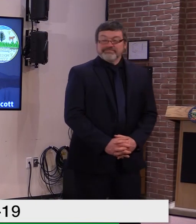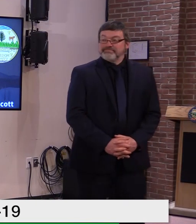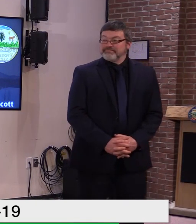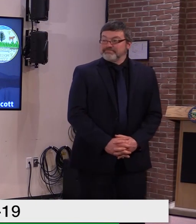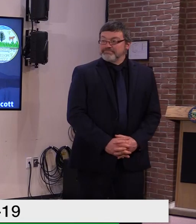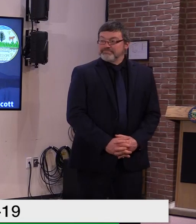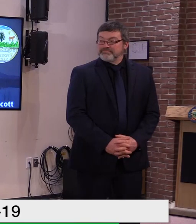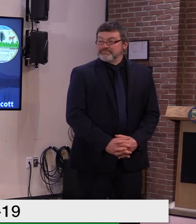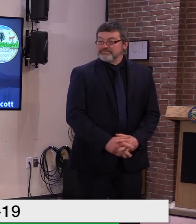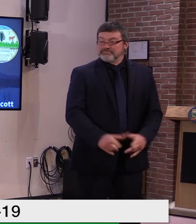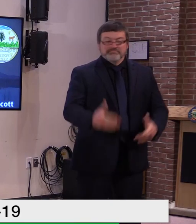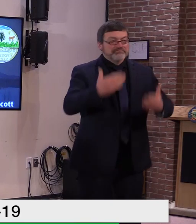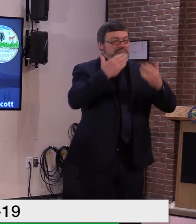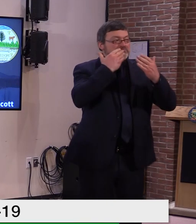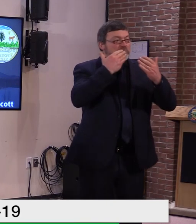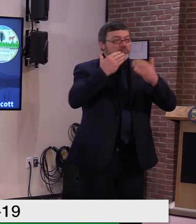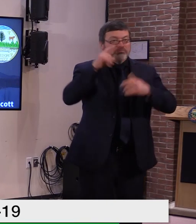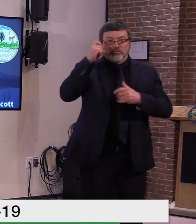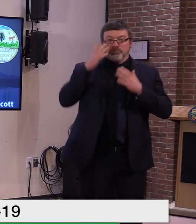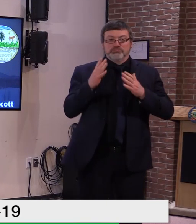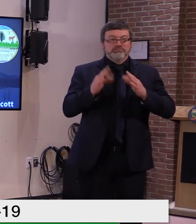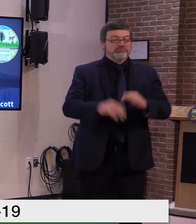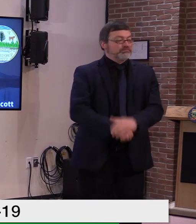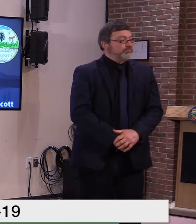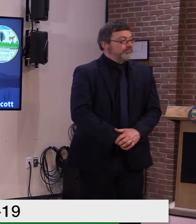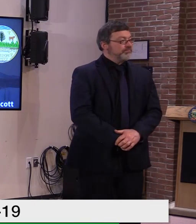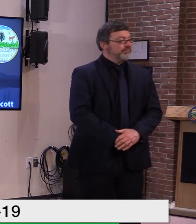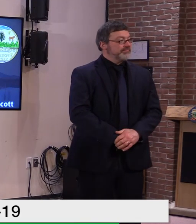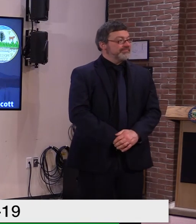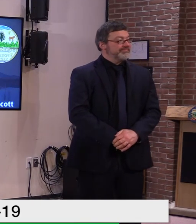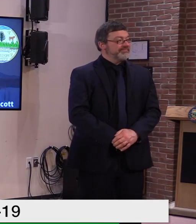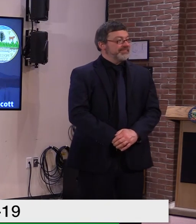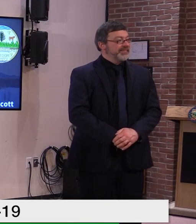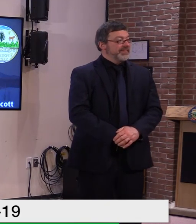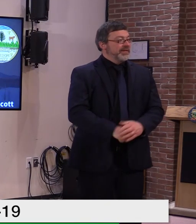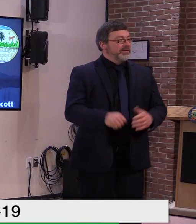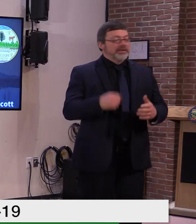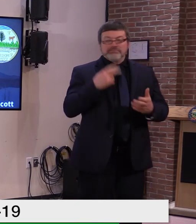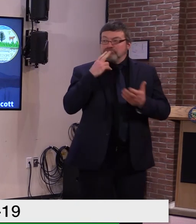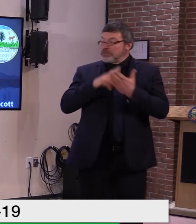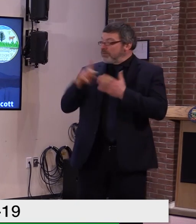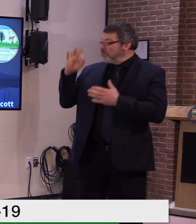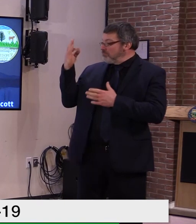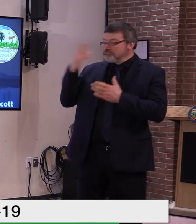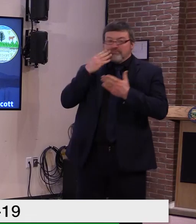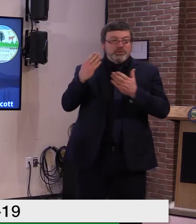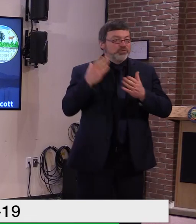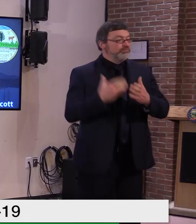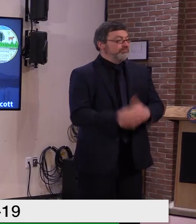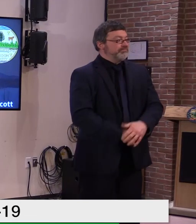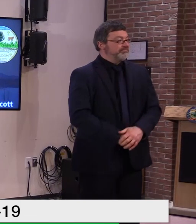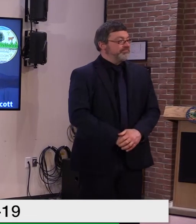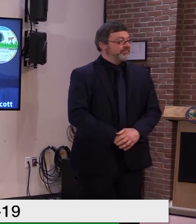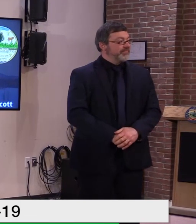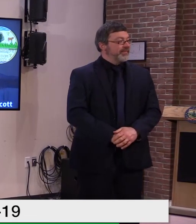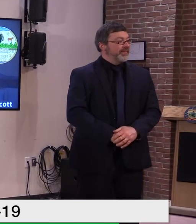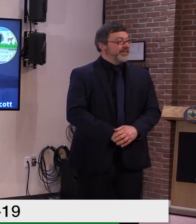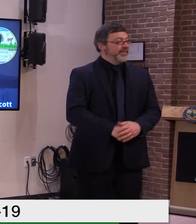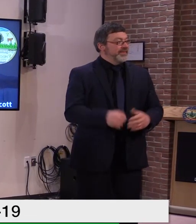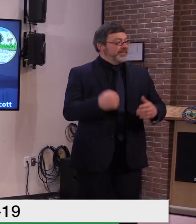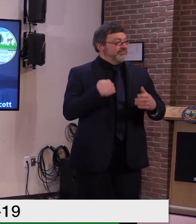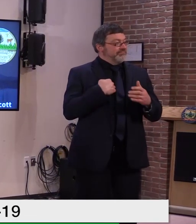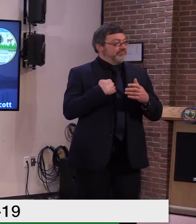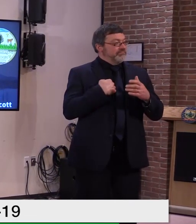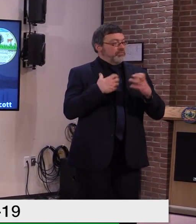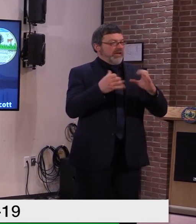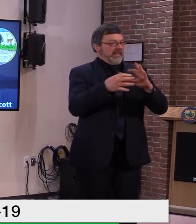Thank you, Secretary French. Just wanted to give you some update of the vaccination program and some updates